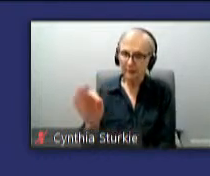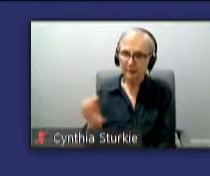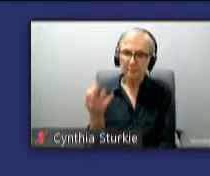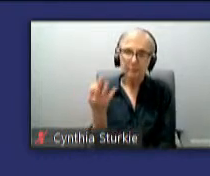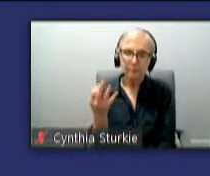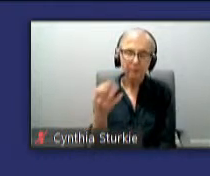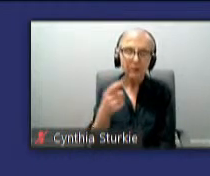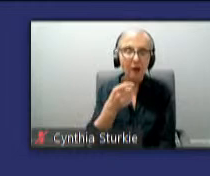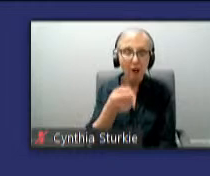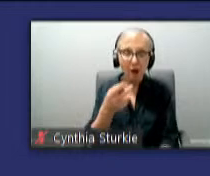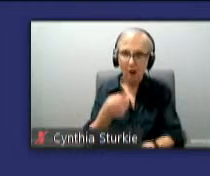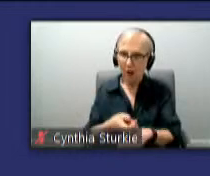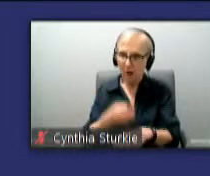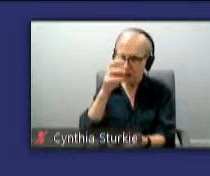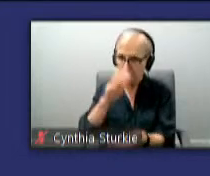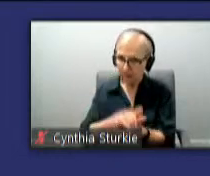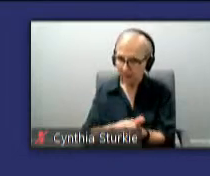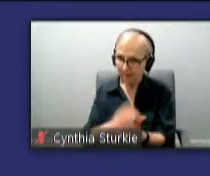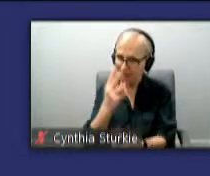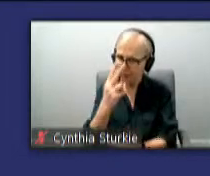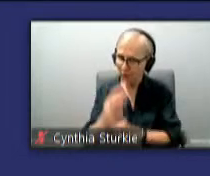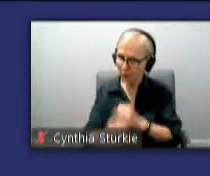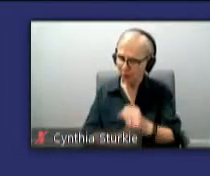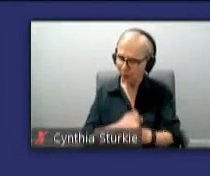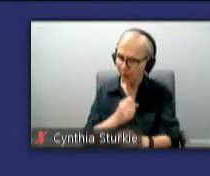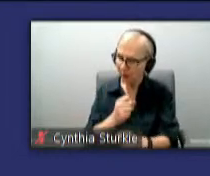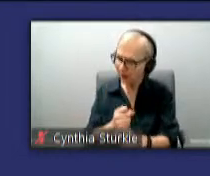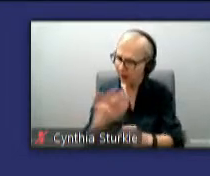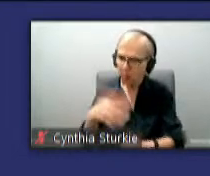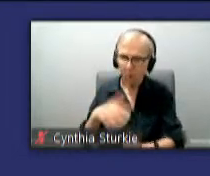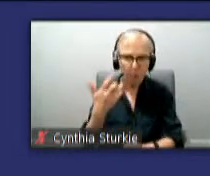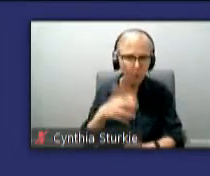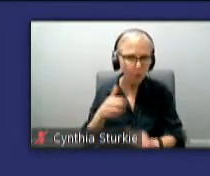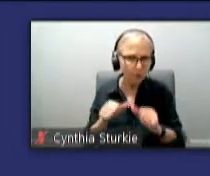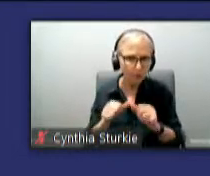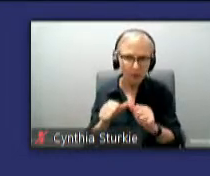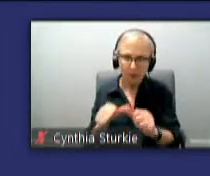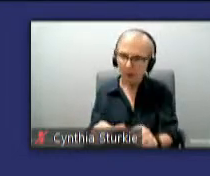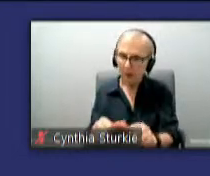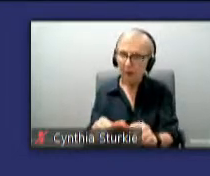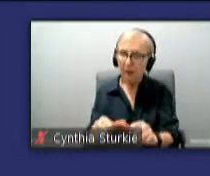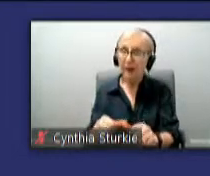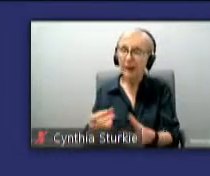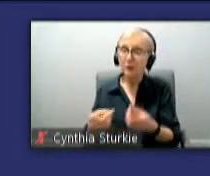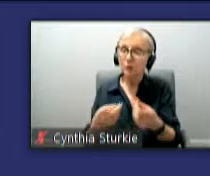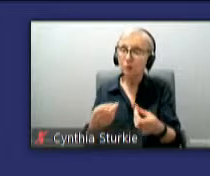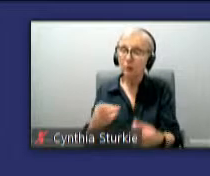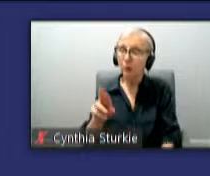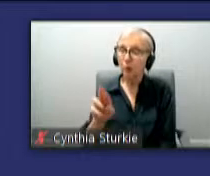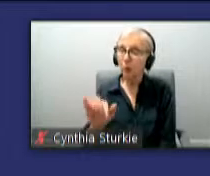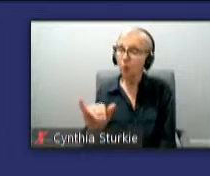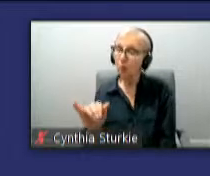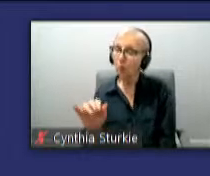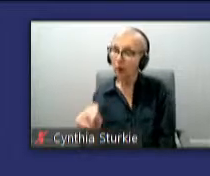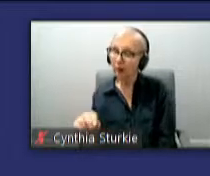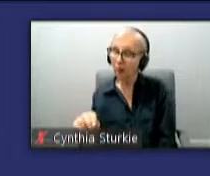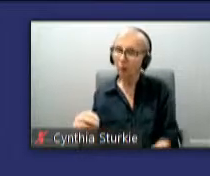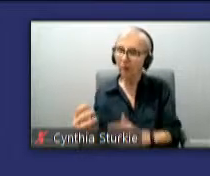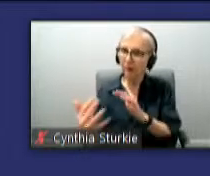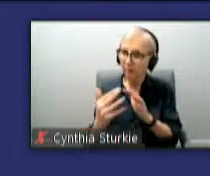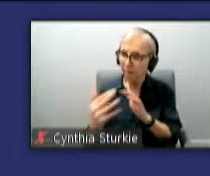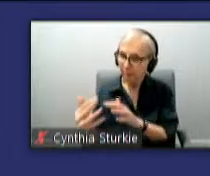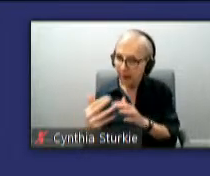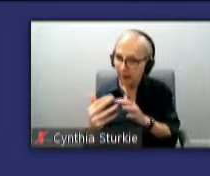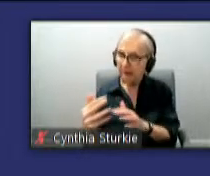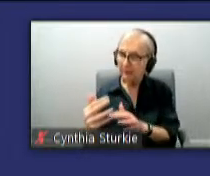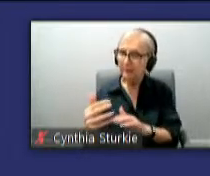believe it's been 2 years that we've been living through this as a state. As Director Ryan has shared, we have spent 2 years battling this